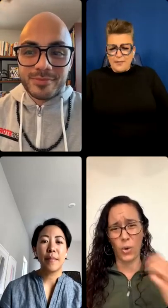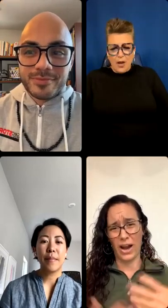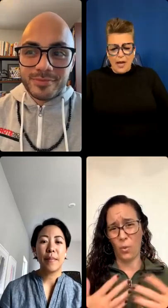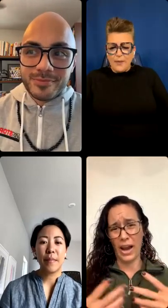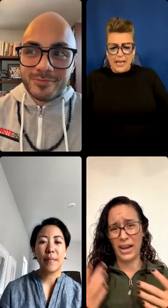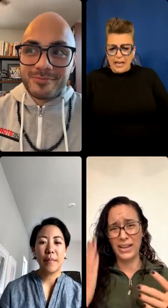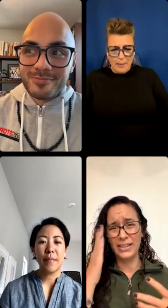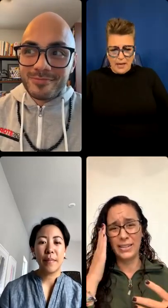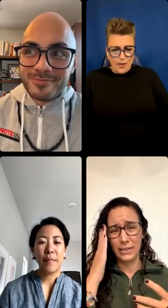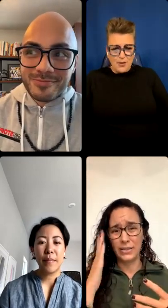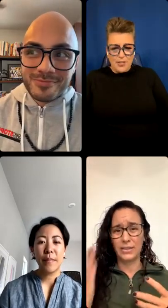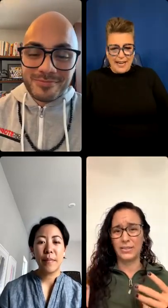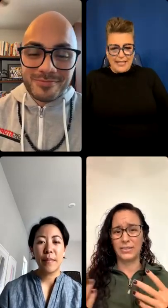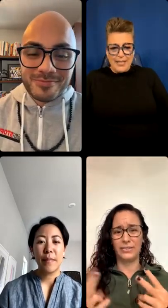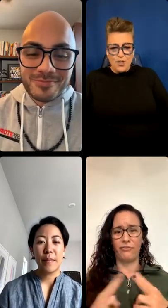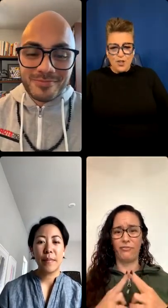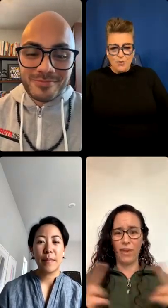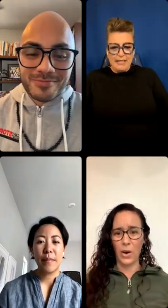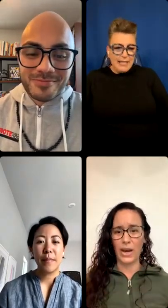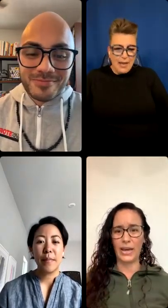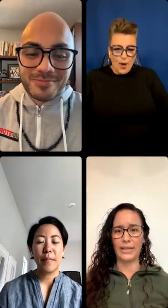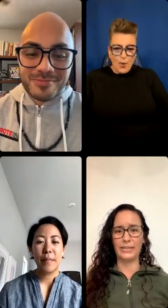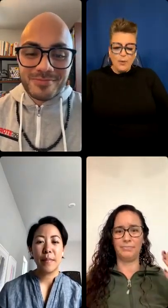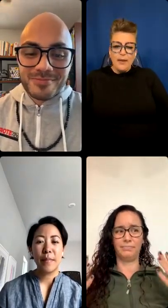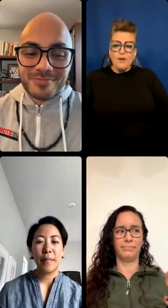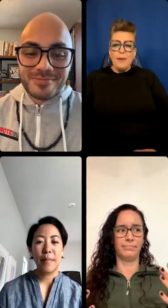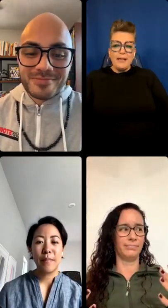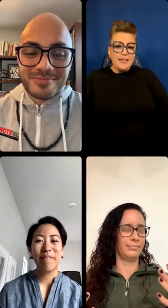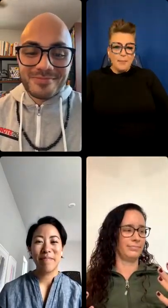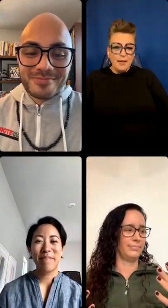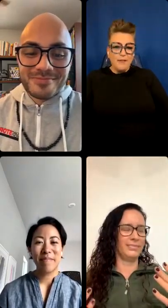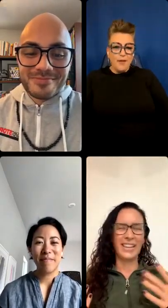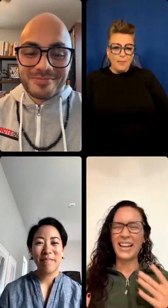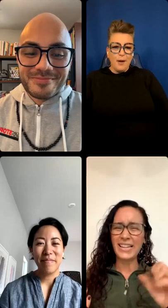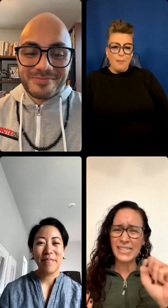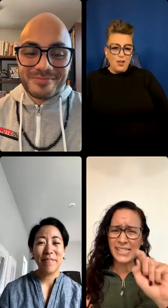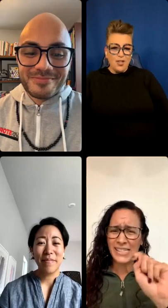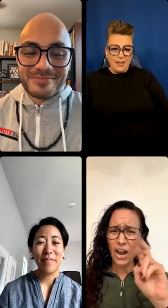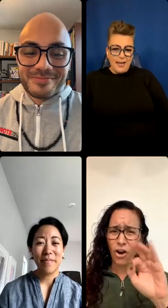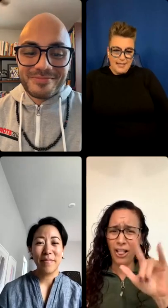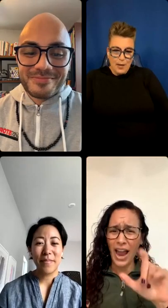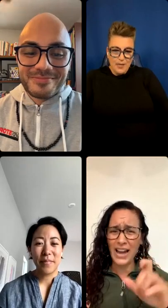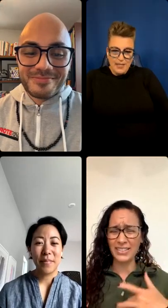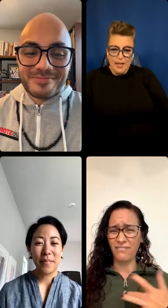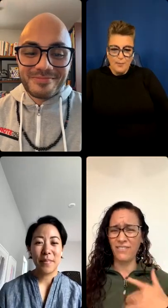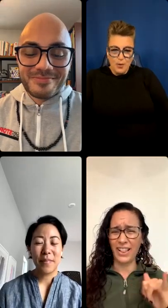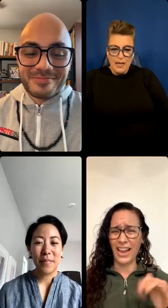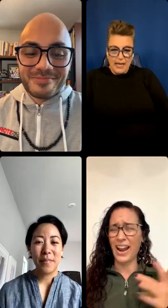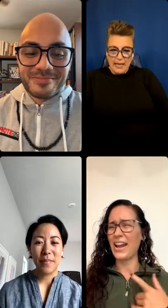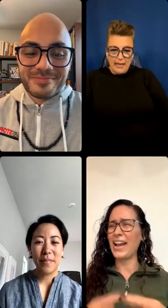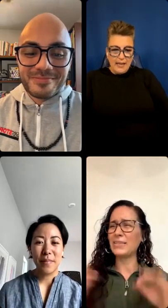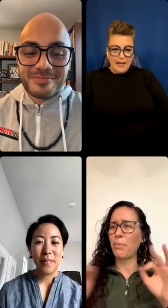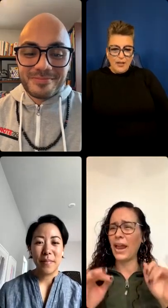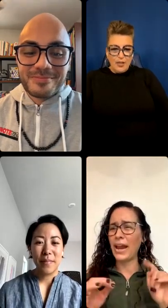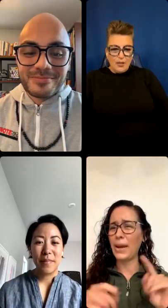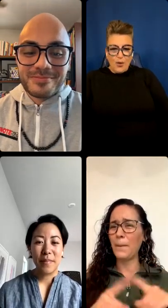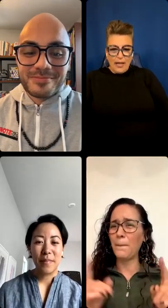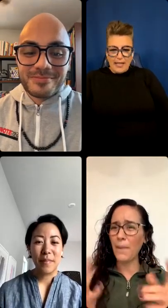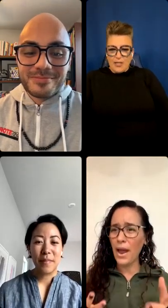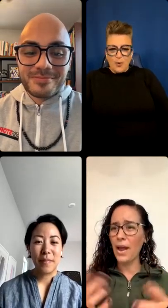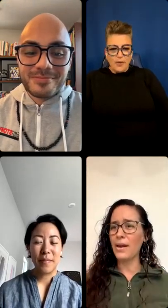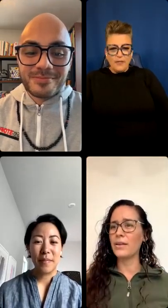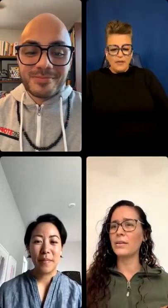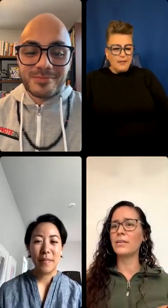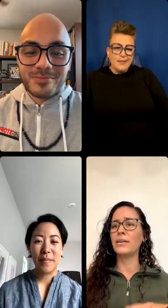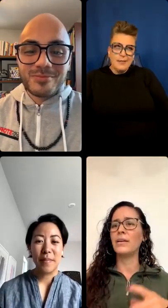lingo, first of all, I don't think anybody understands insurance lingo, never mind somebody from a marginalized linguistic community. You know,